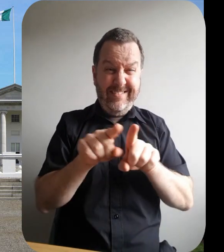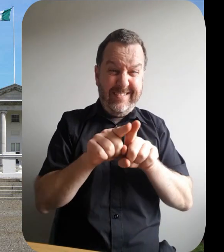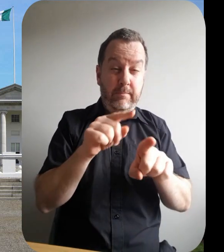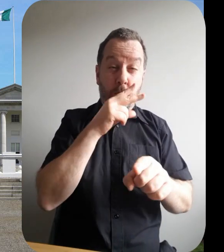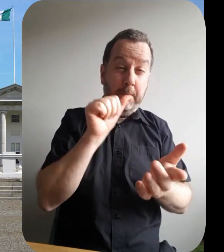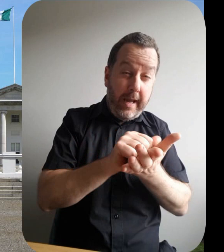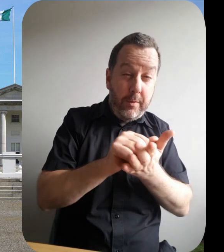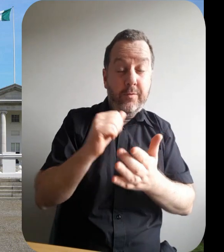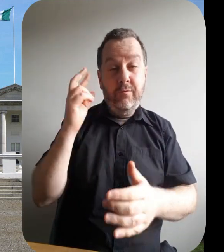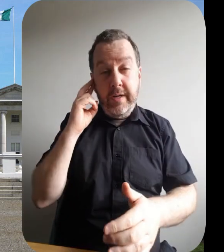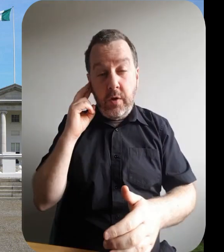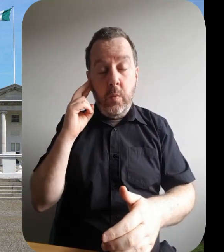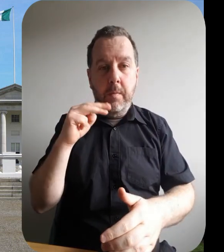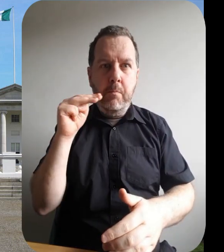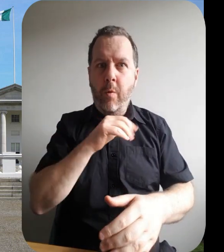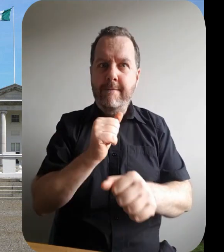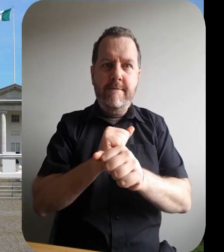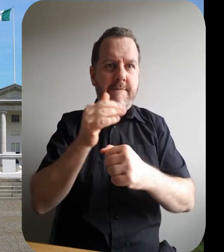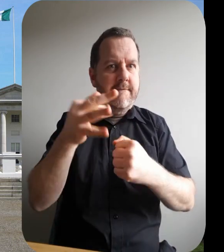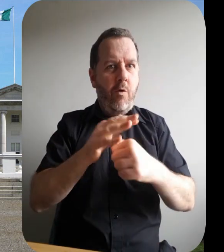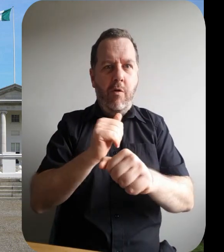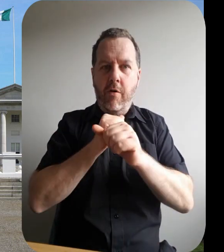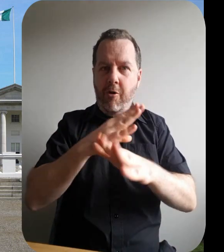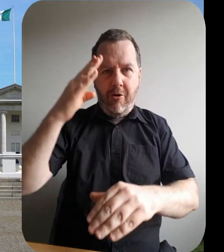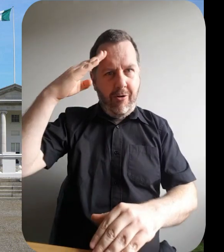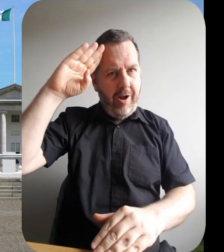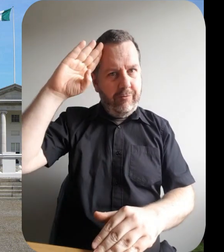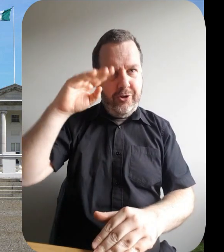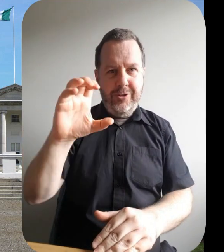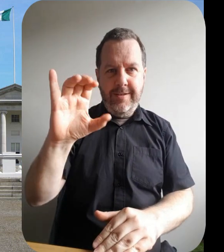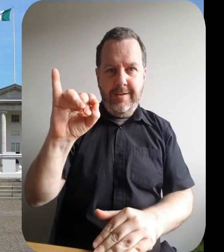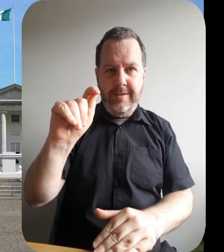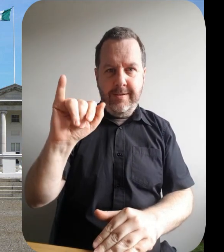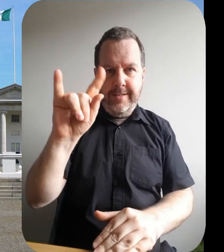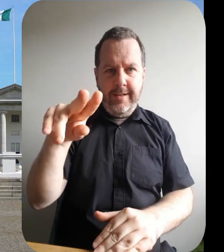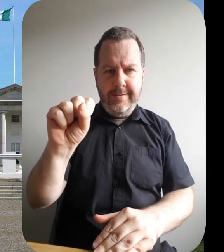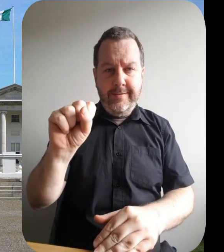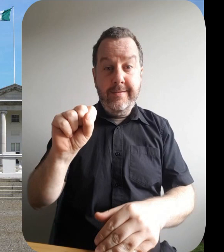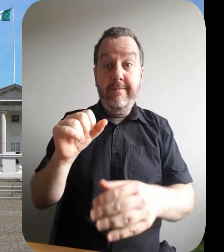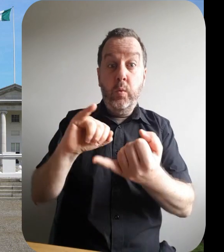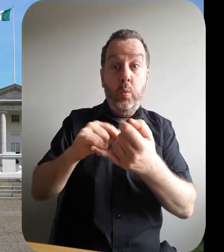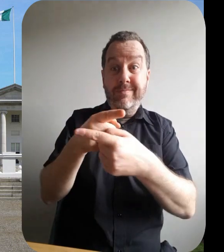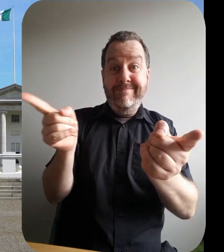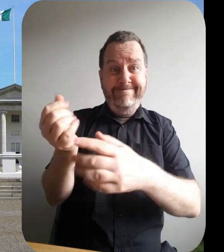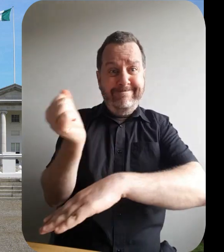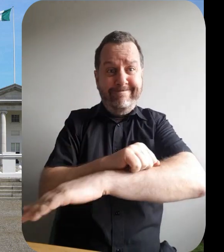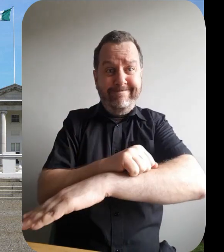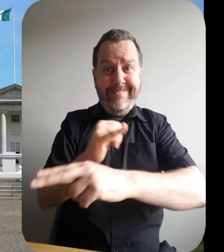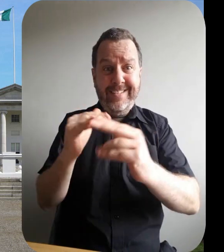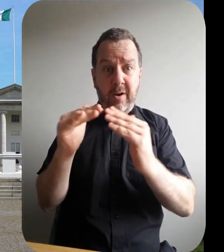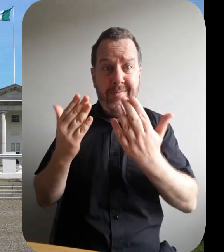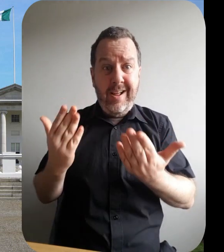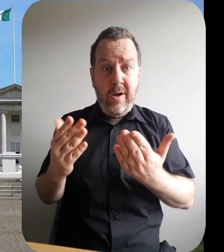local newspapers are to all of our citizens, and those in particular who are